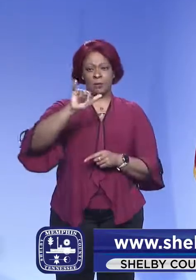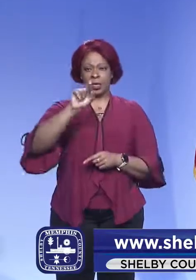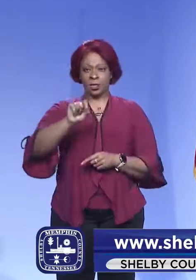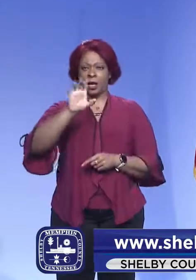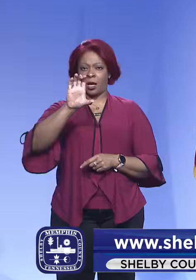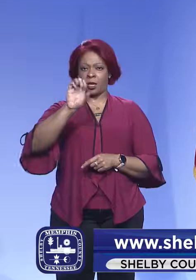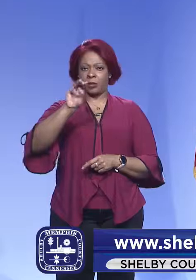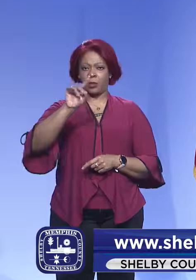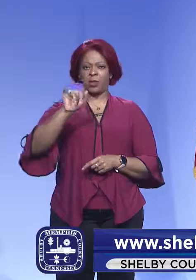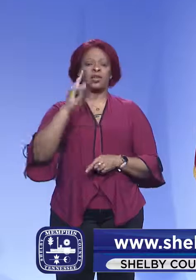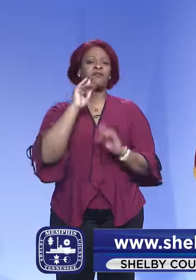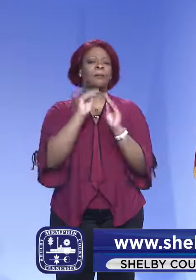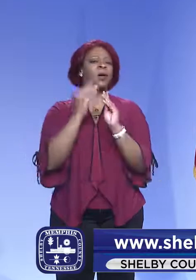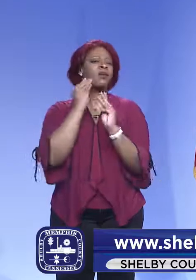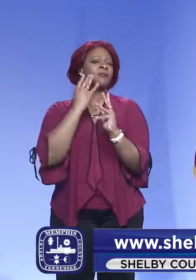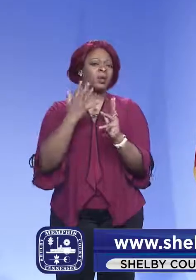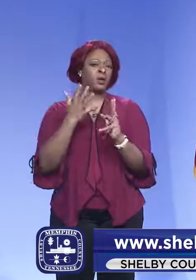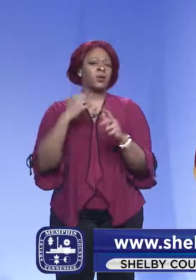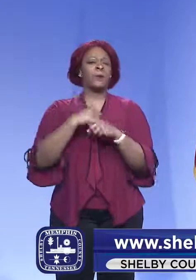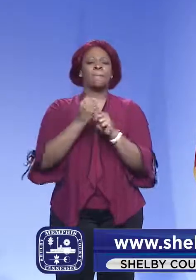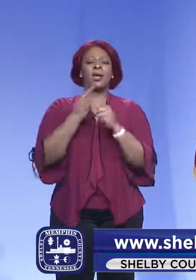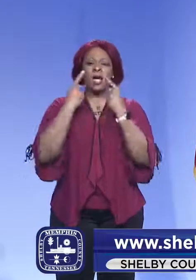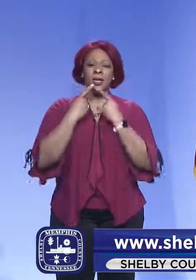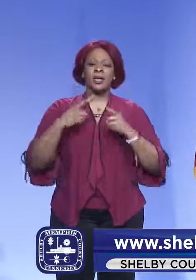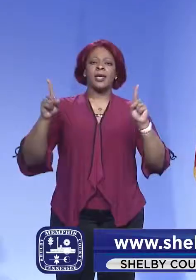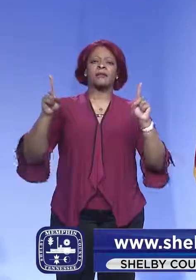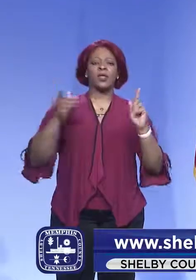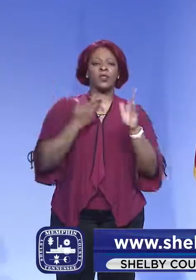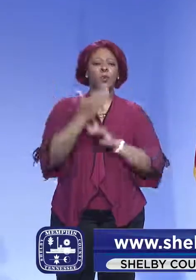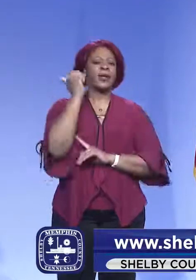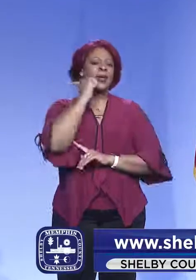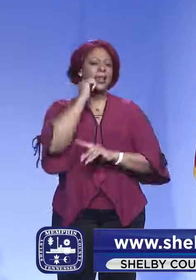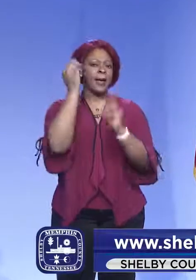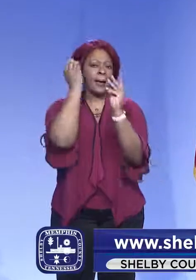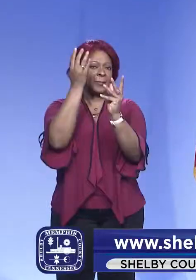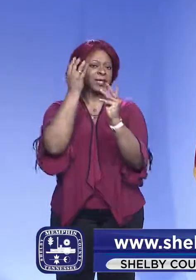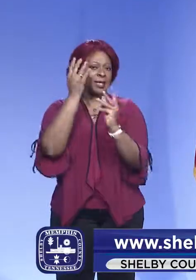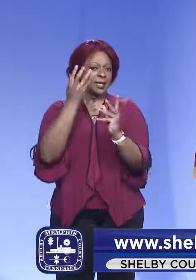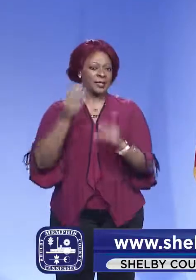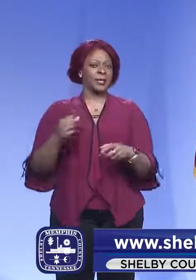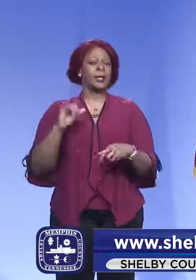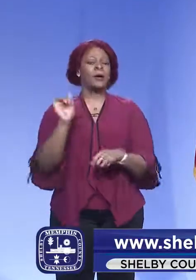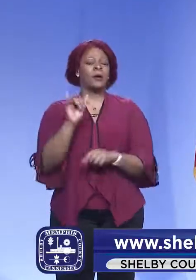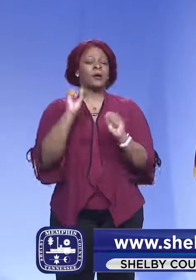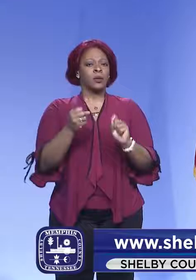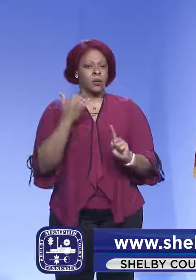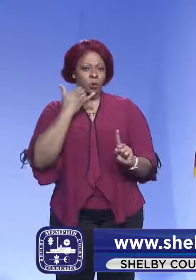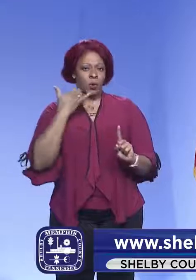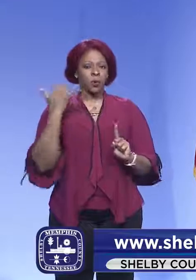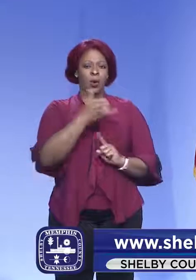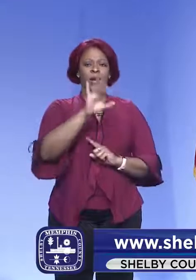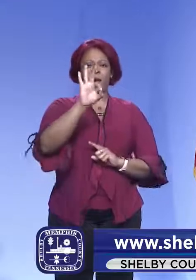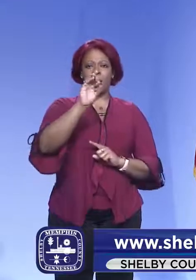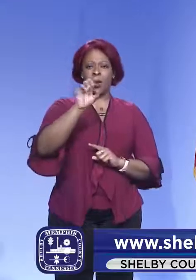for information. We will also make announcements through our daily updates, and they can also call the